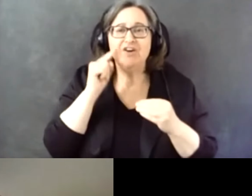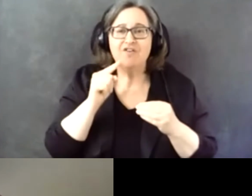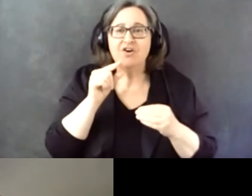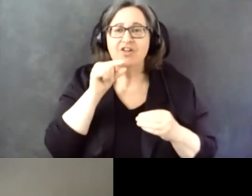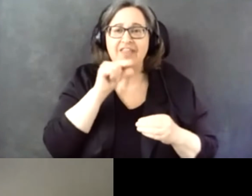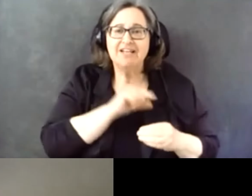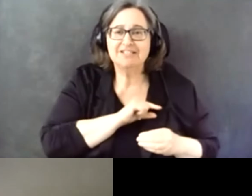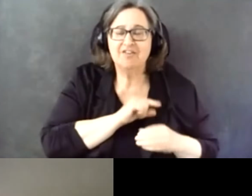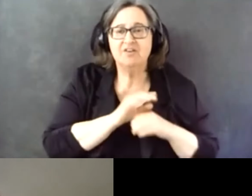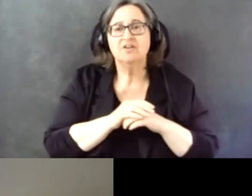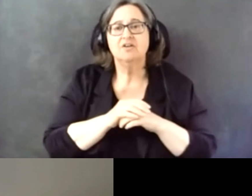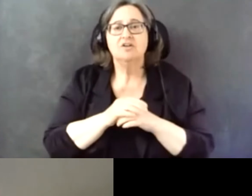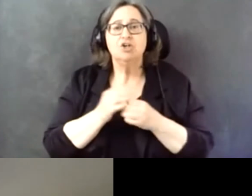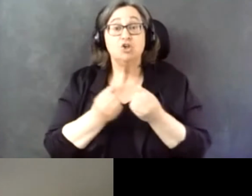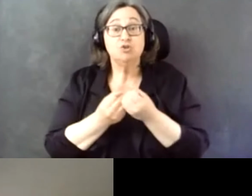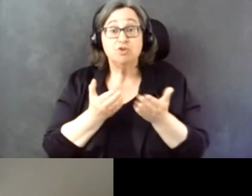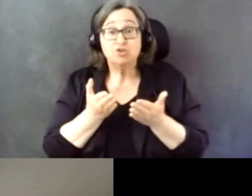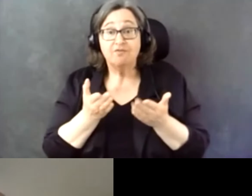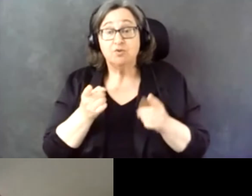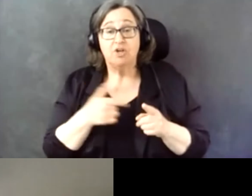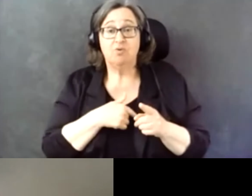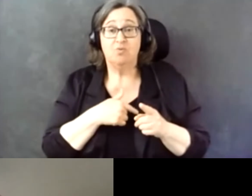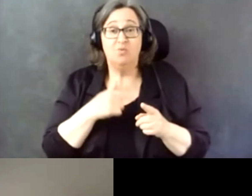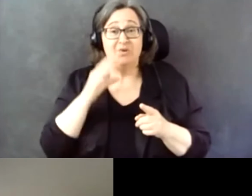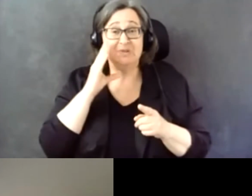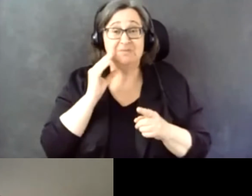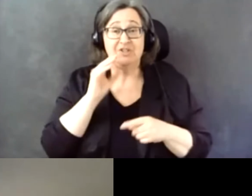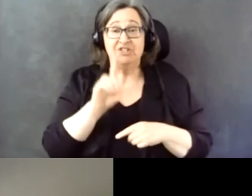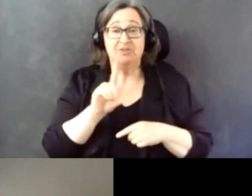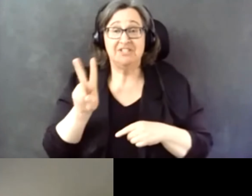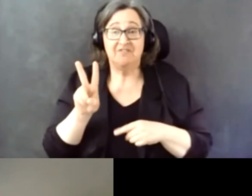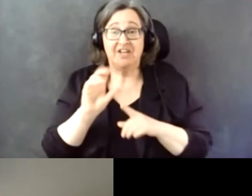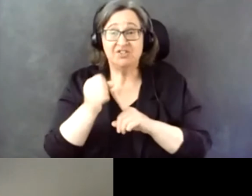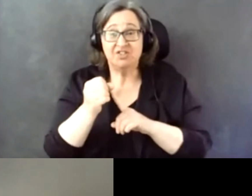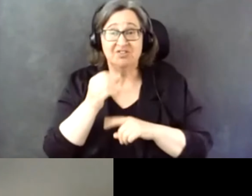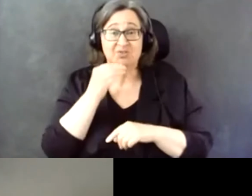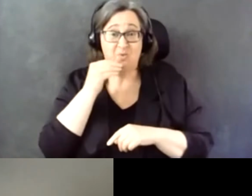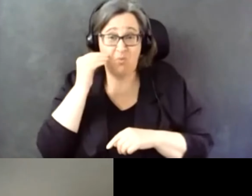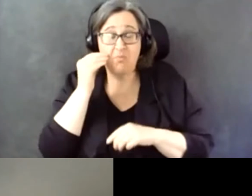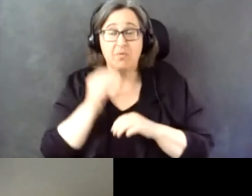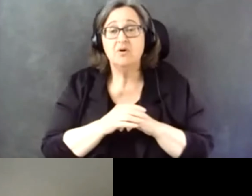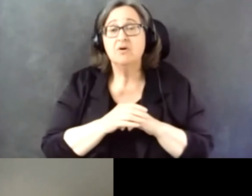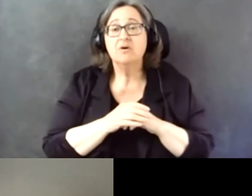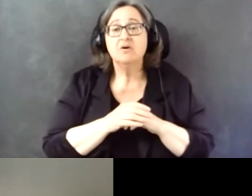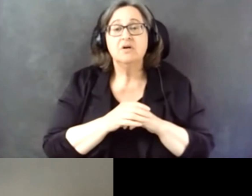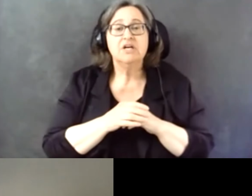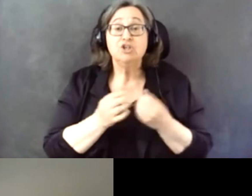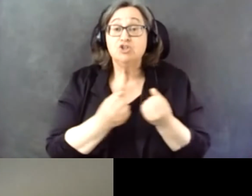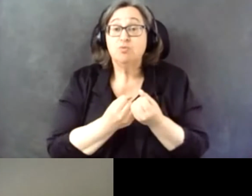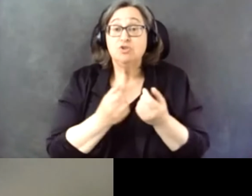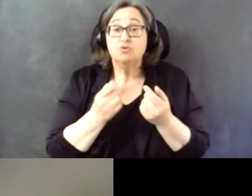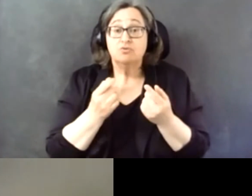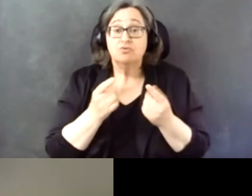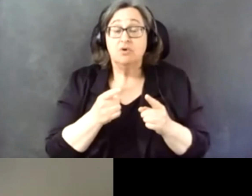services of when we were going through domestic violence situations at home uh the support even when i was